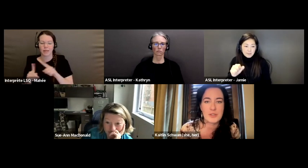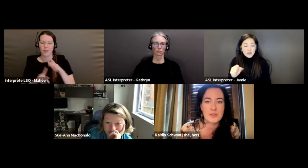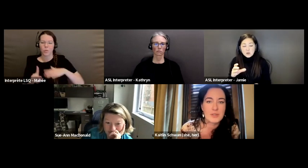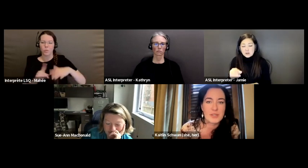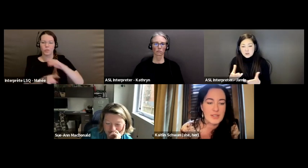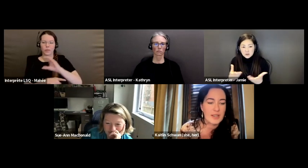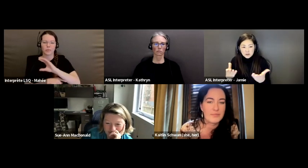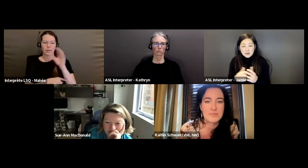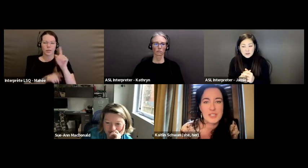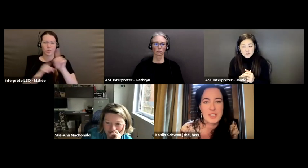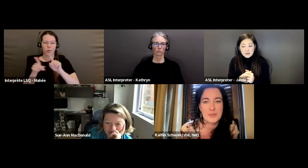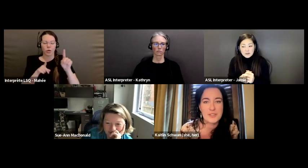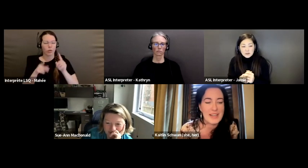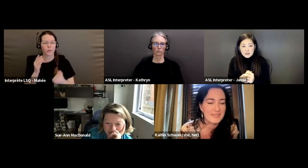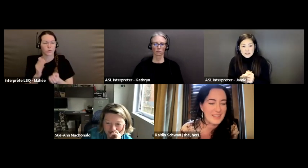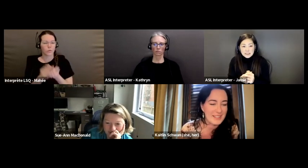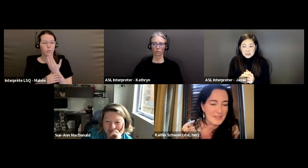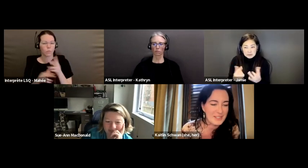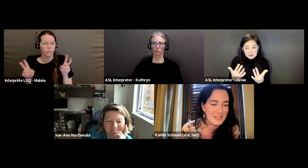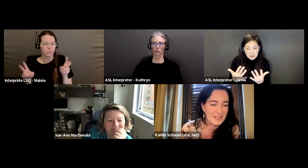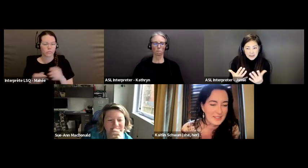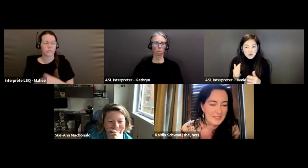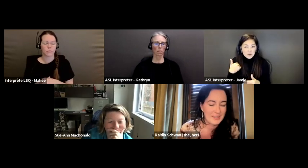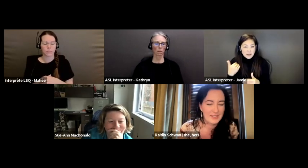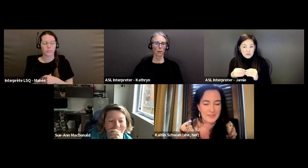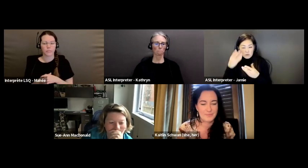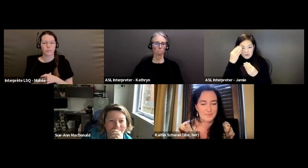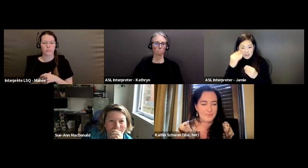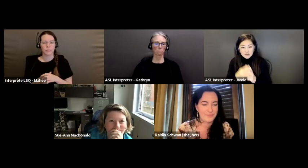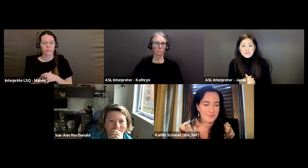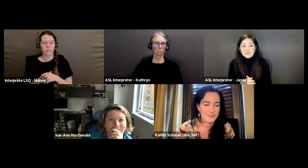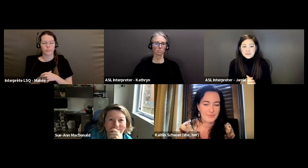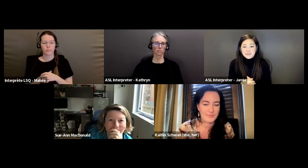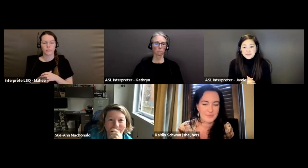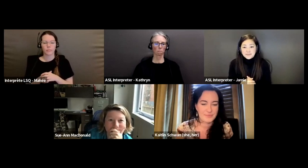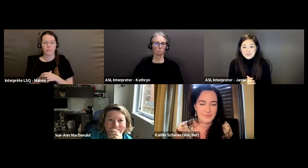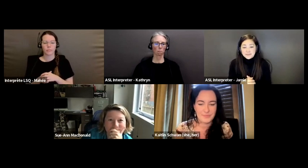So just also to say, stay tuned for that. Thanks so much.